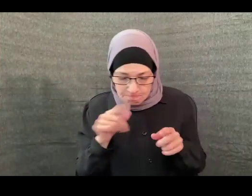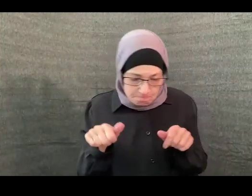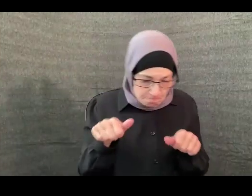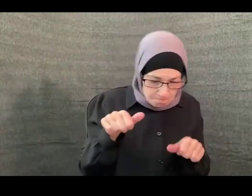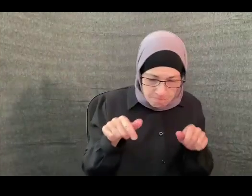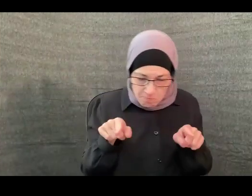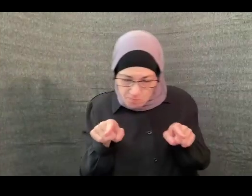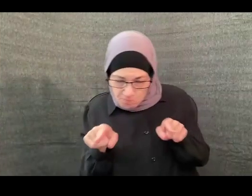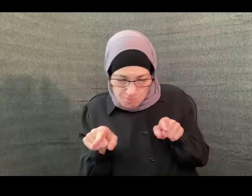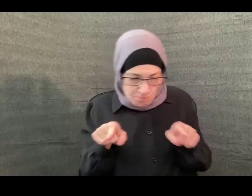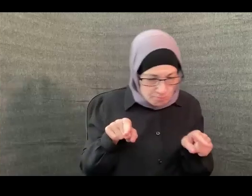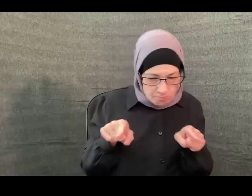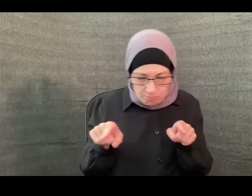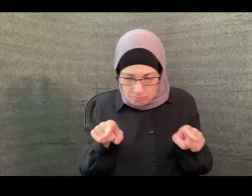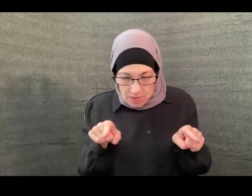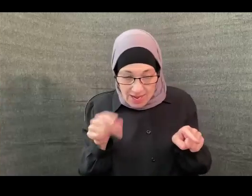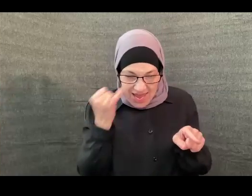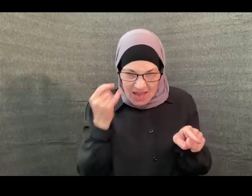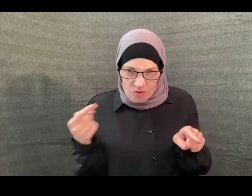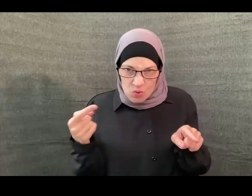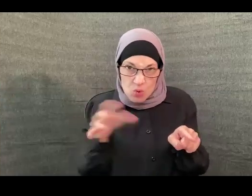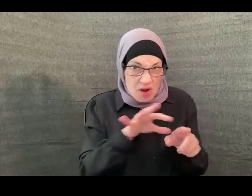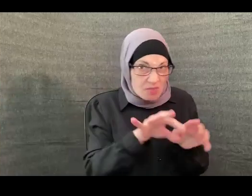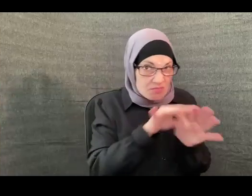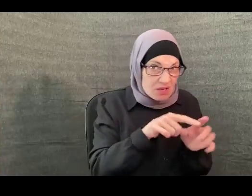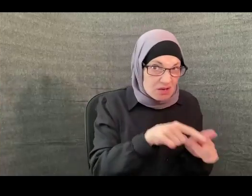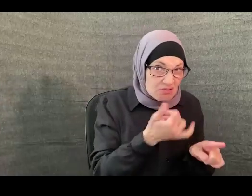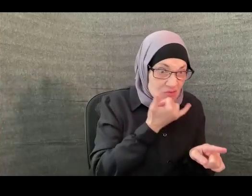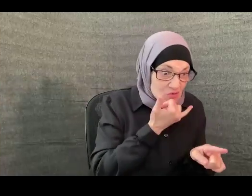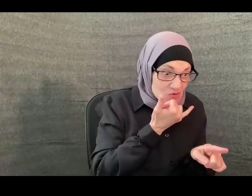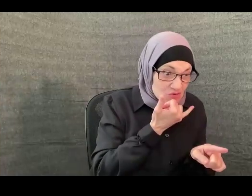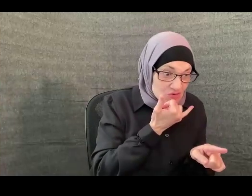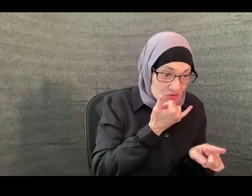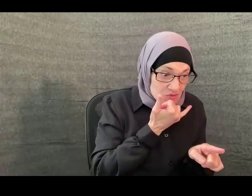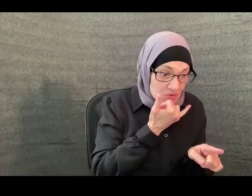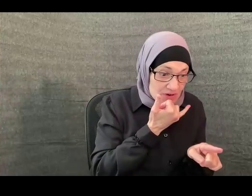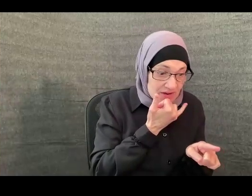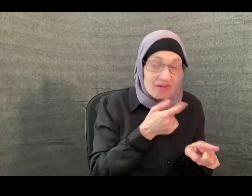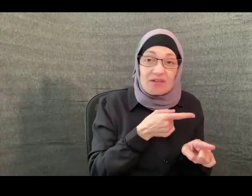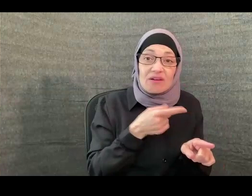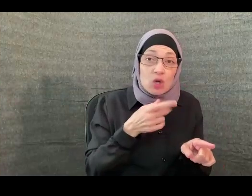why don't you expect Allah to forget about you when you make dua?